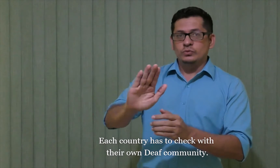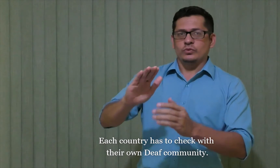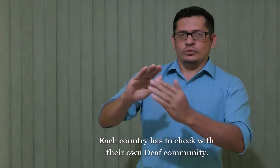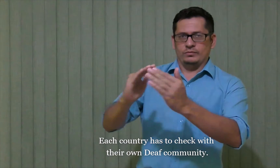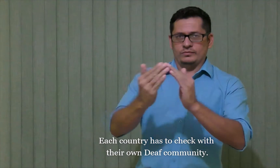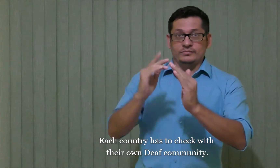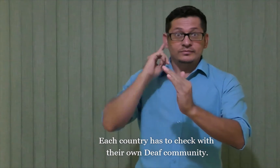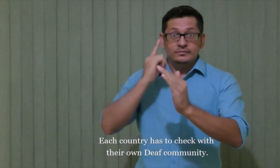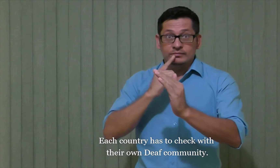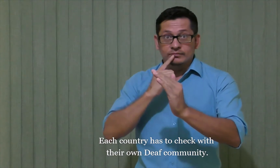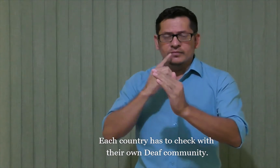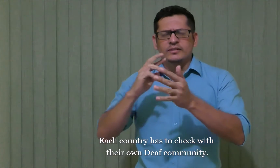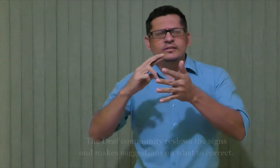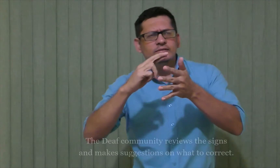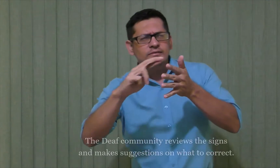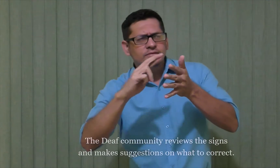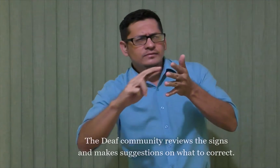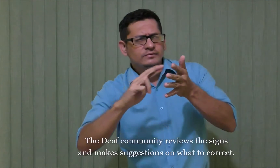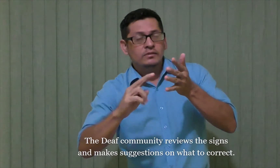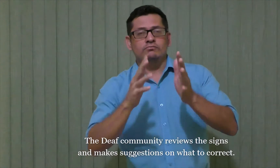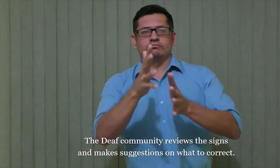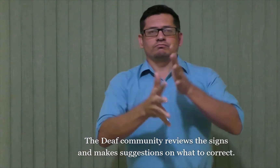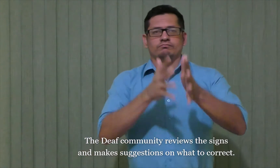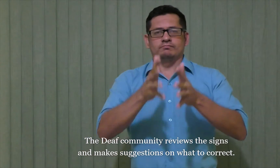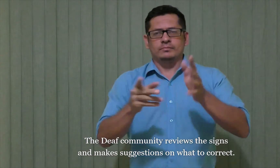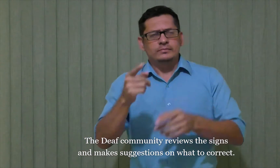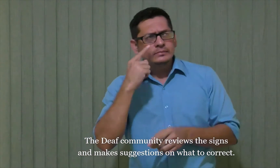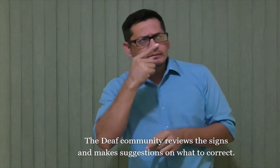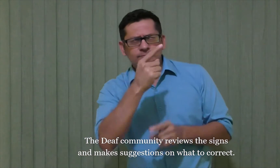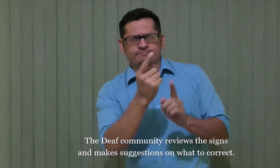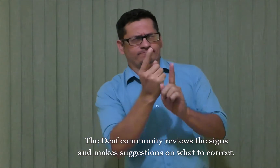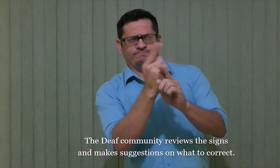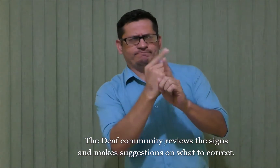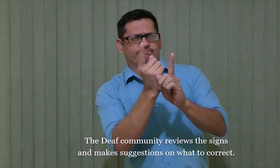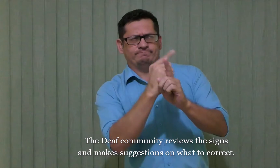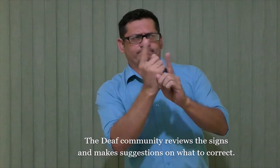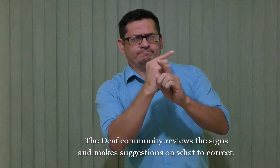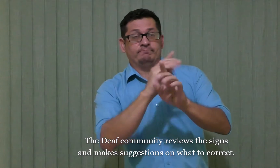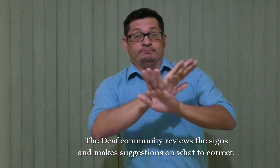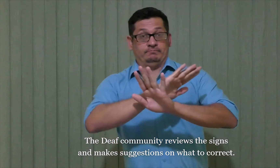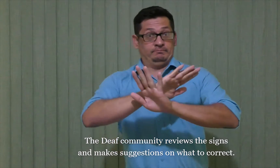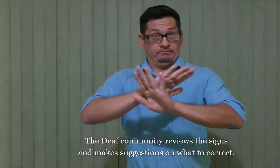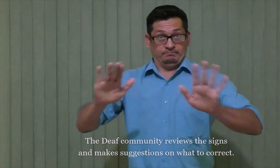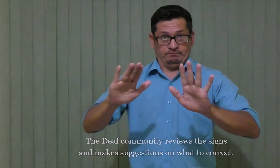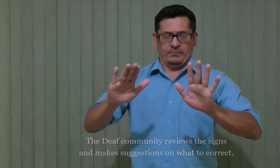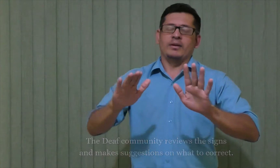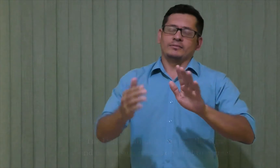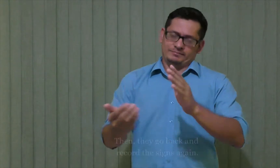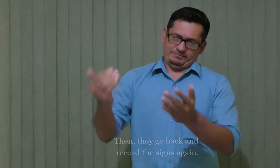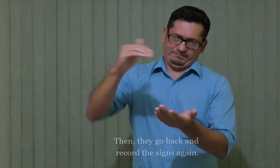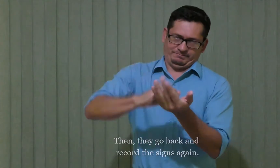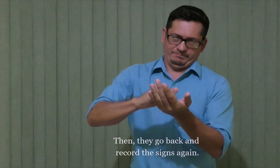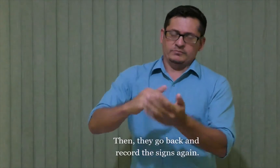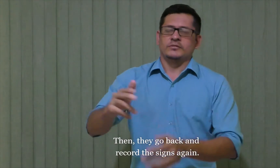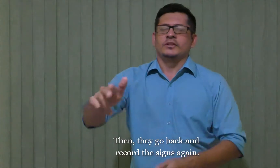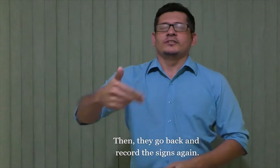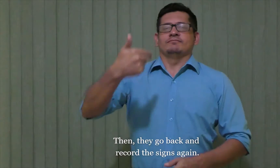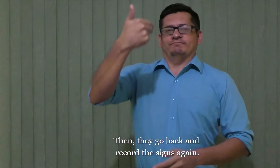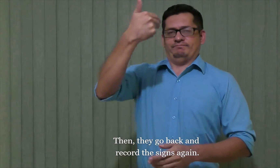check with their own deaf community. The deaf community reviews the signs and makes suggestions on what to change. Then